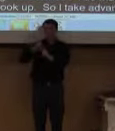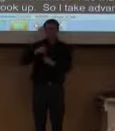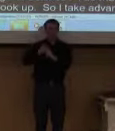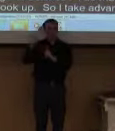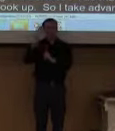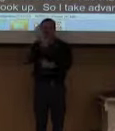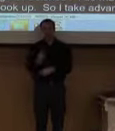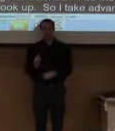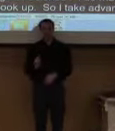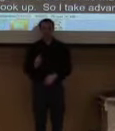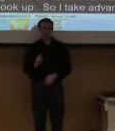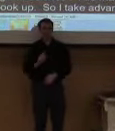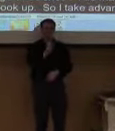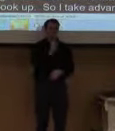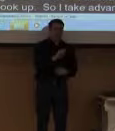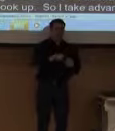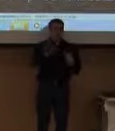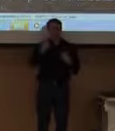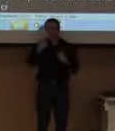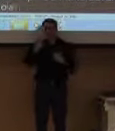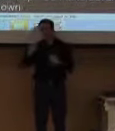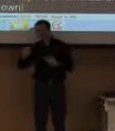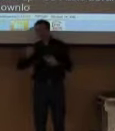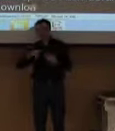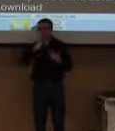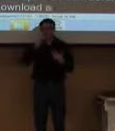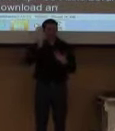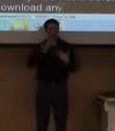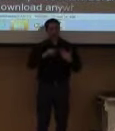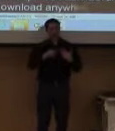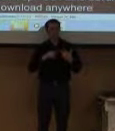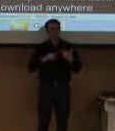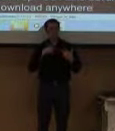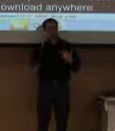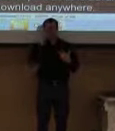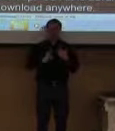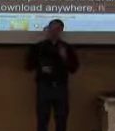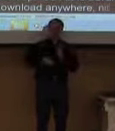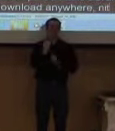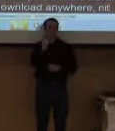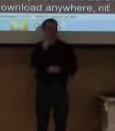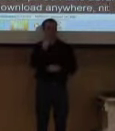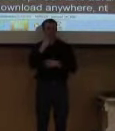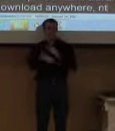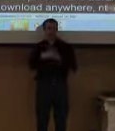anywhere, NTID, College of Science, or at home. I know that's the most recent version of the document I'm working